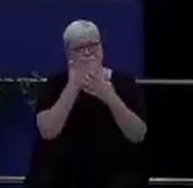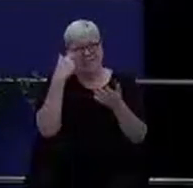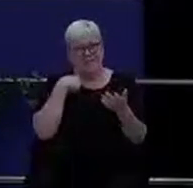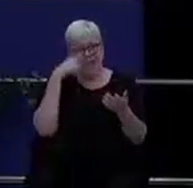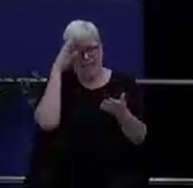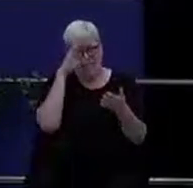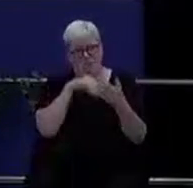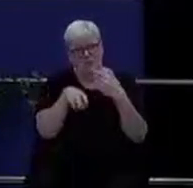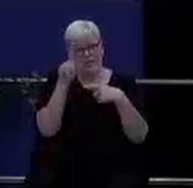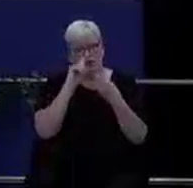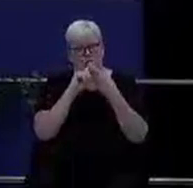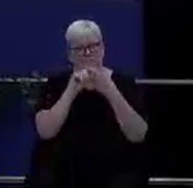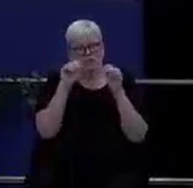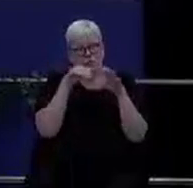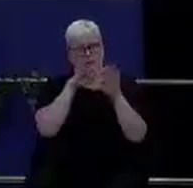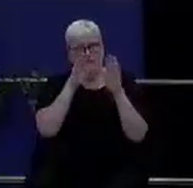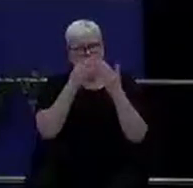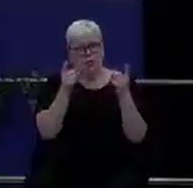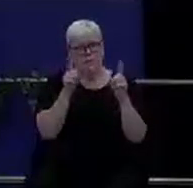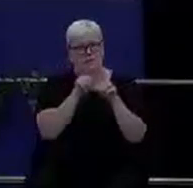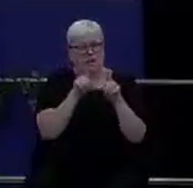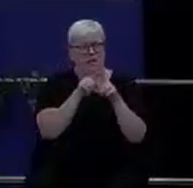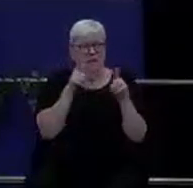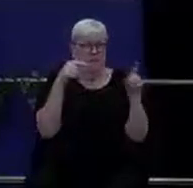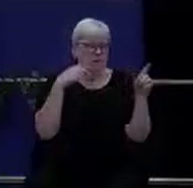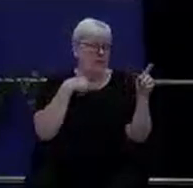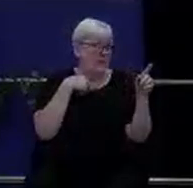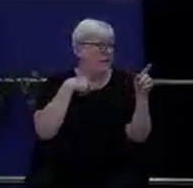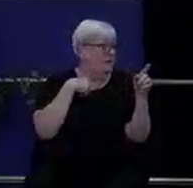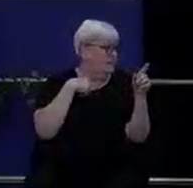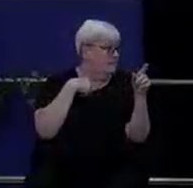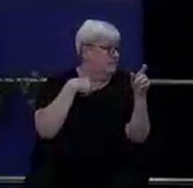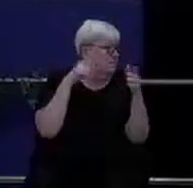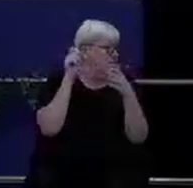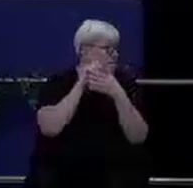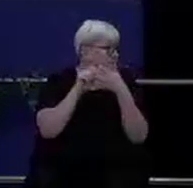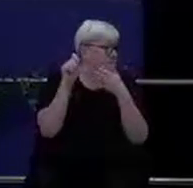other resonance. Yeah. Well, I mean, I write about